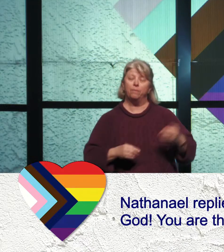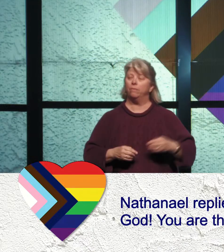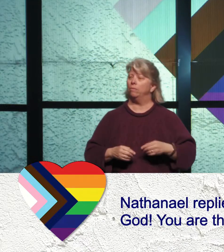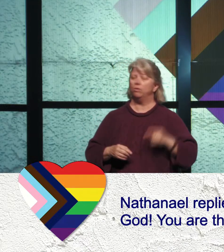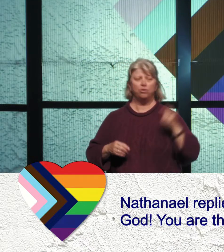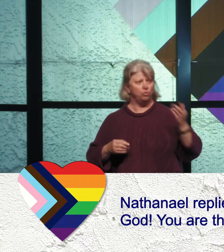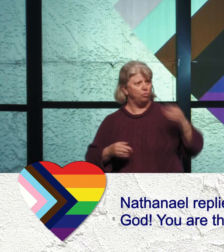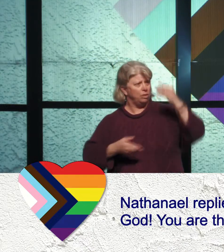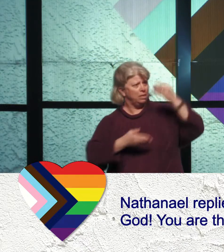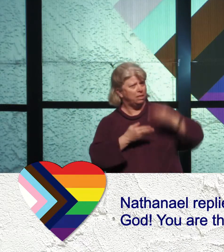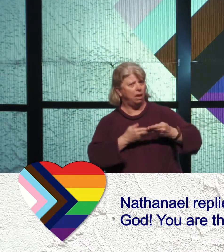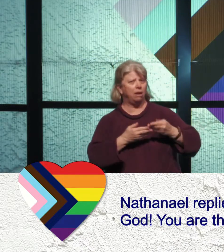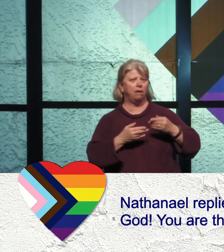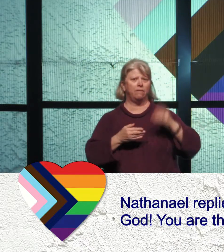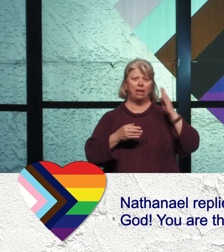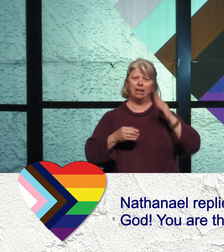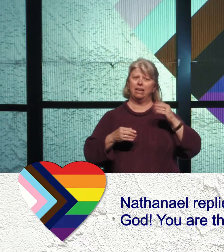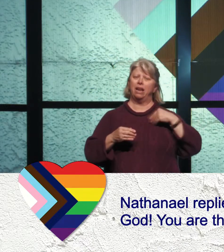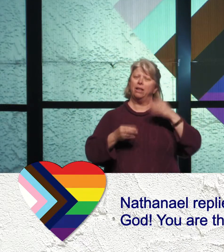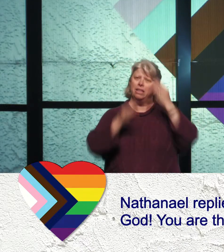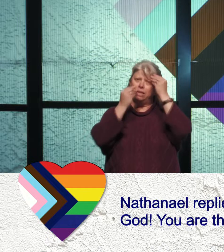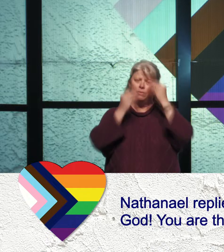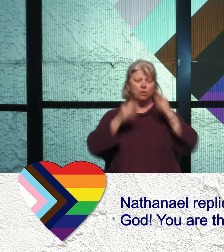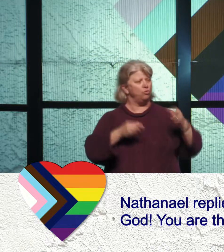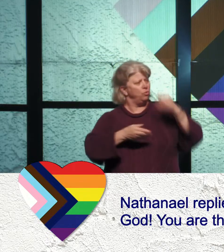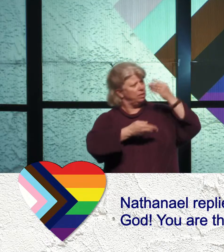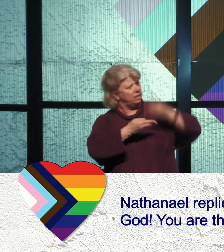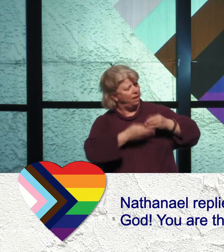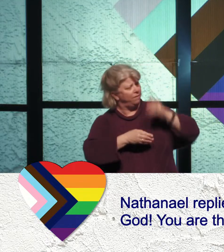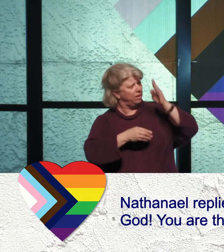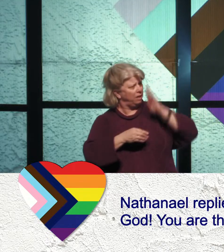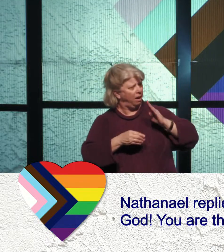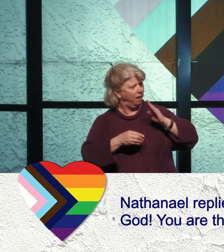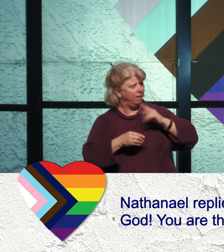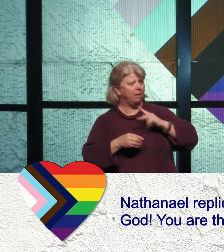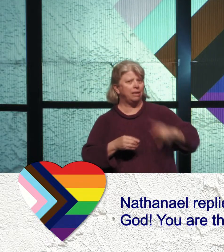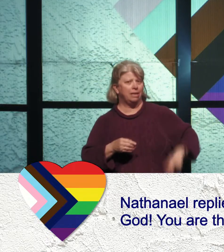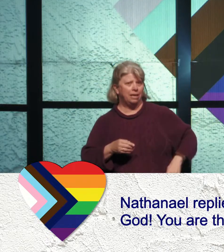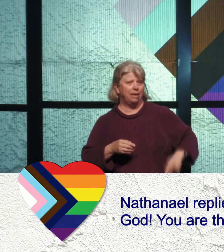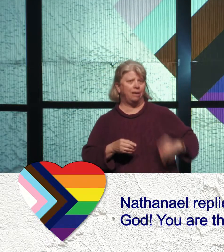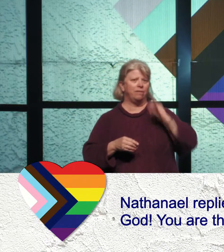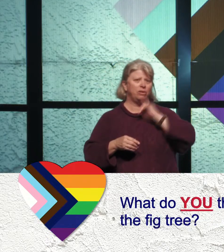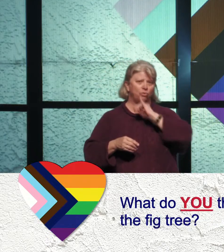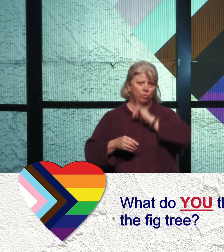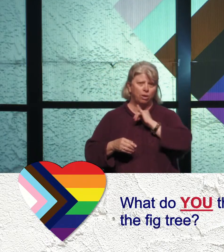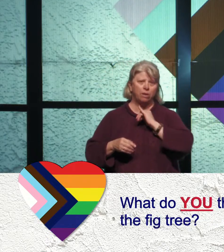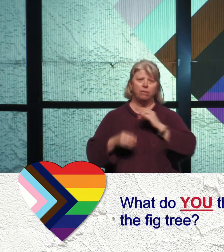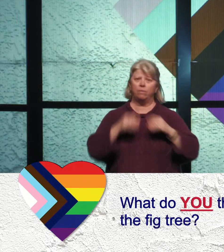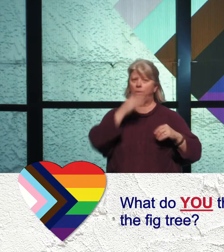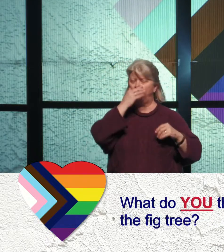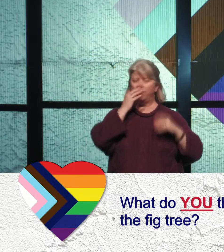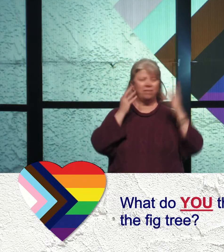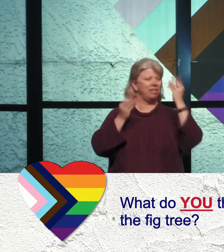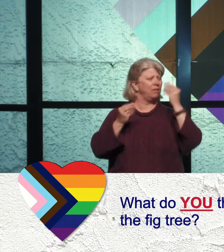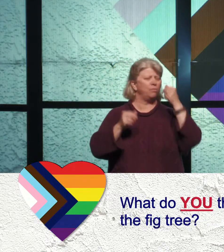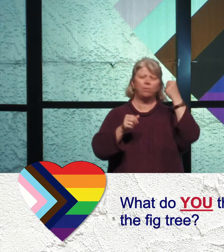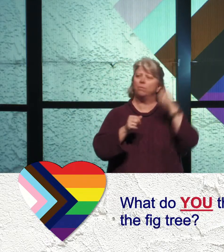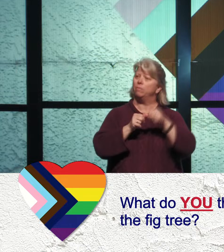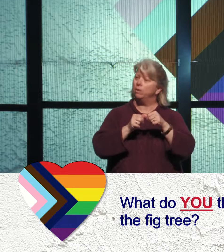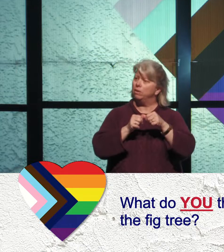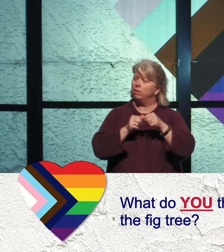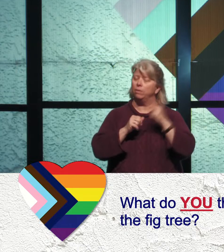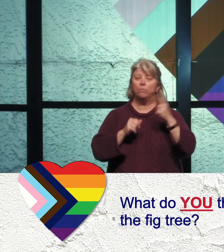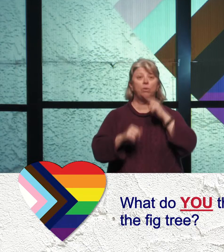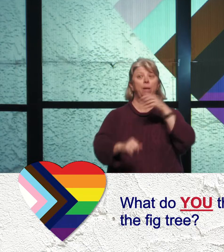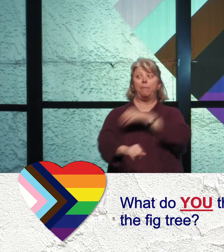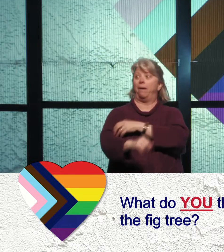says, you are the Son of God. Now hold that in your pocket. The Son of God is what he says. You're the King of Israel. Now, the thing to remember here, something